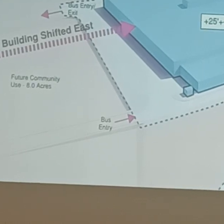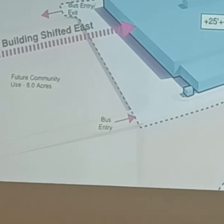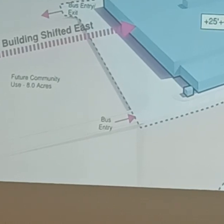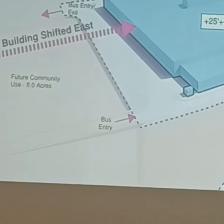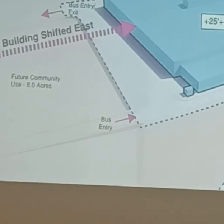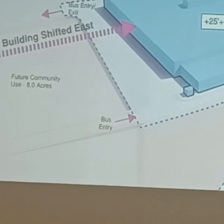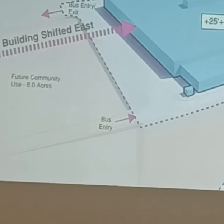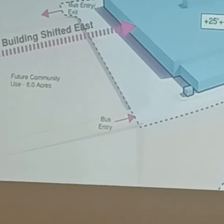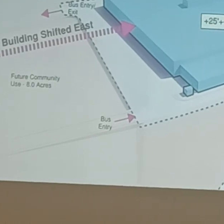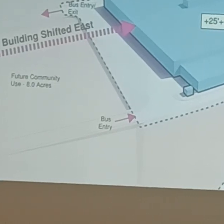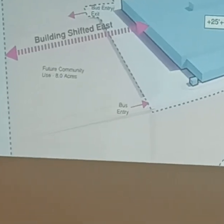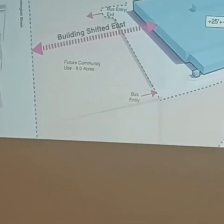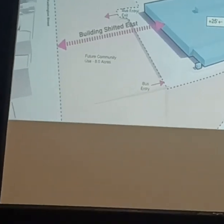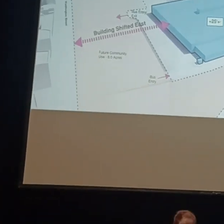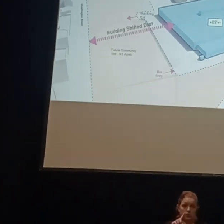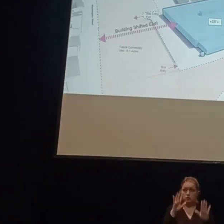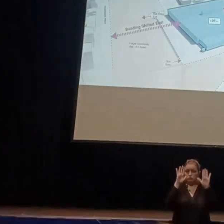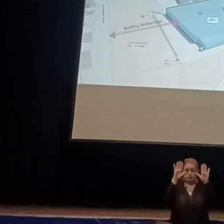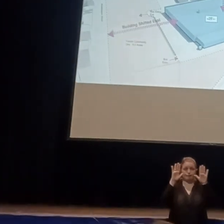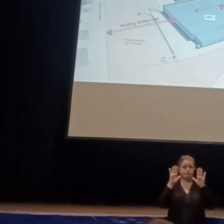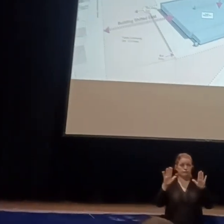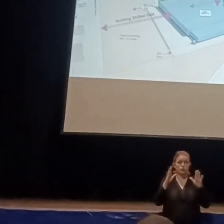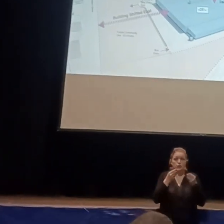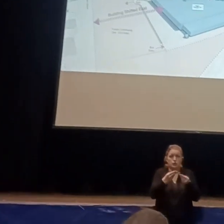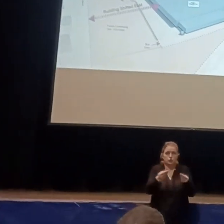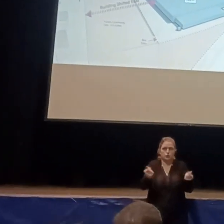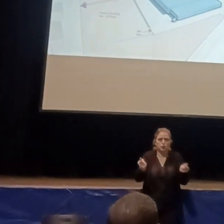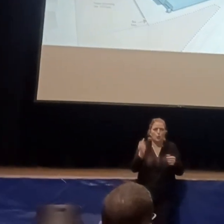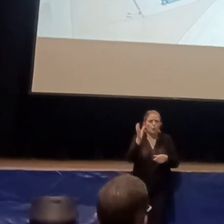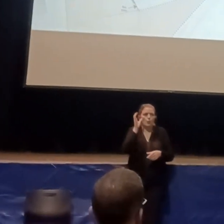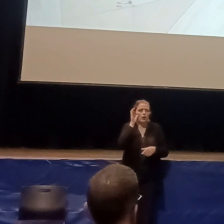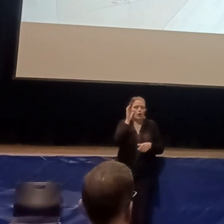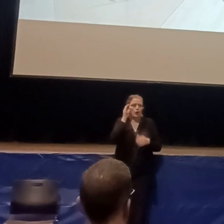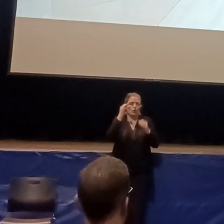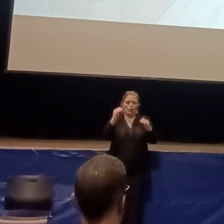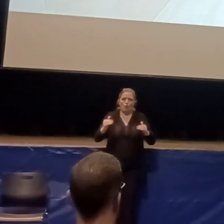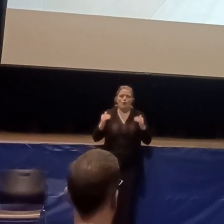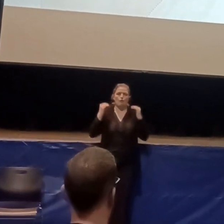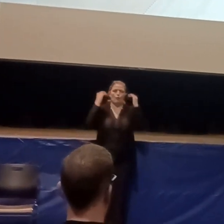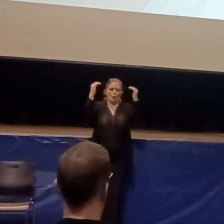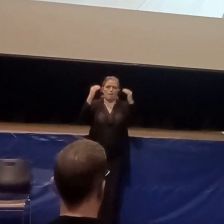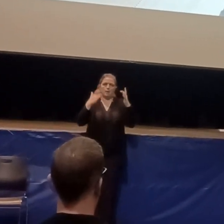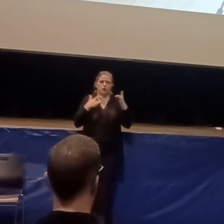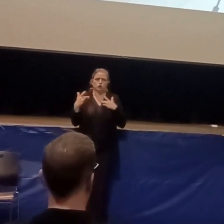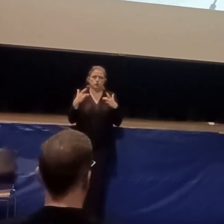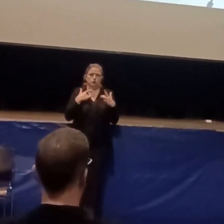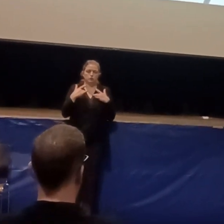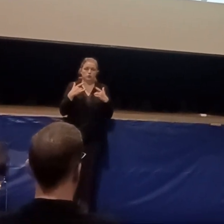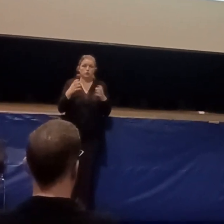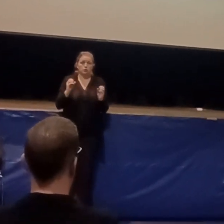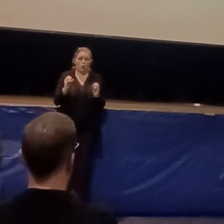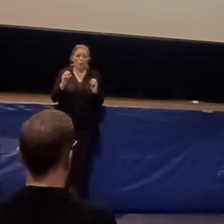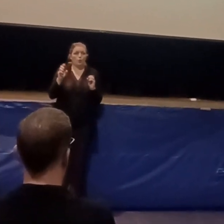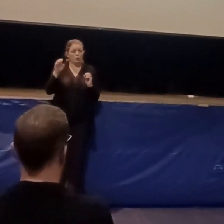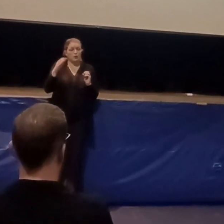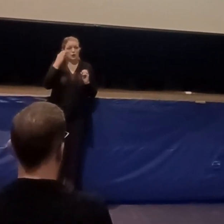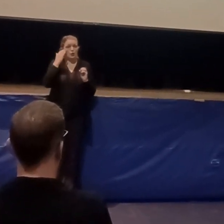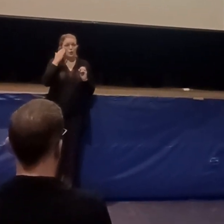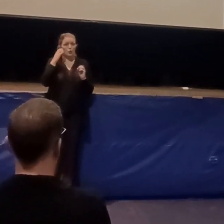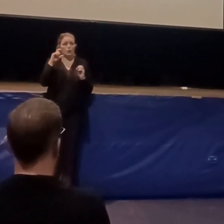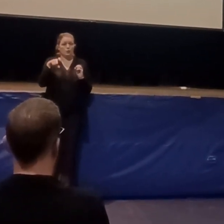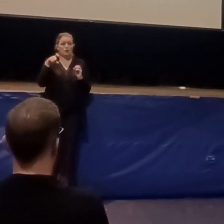we felt like was a really optimized solution, we heard an overwhelming concern. So we knew we needed to